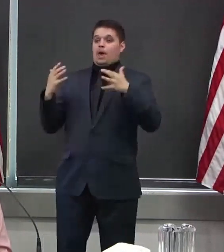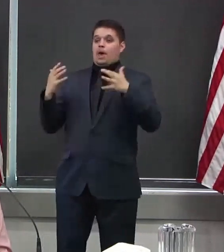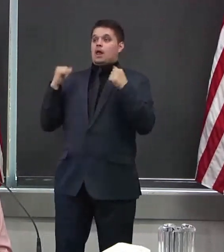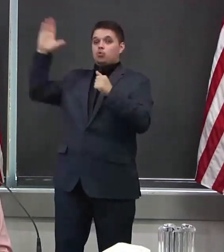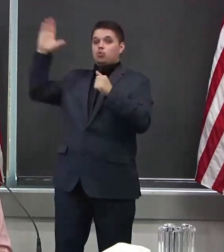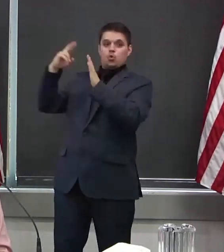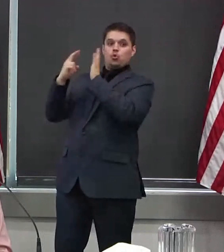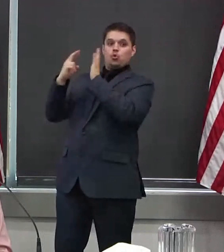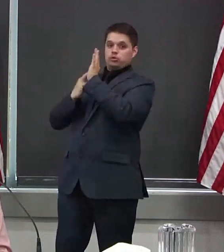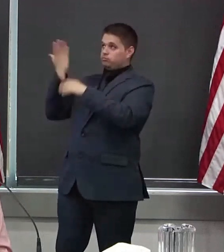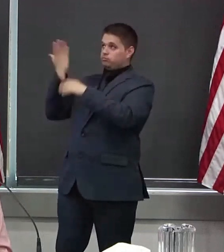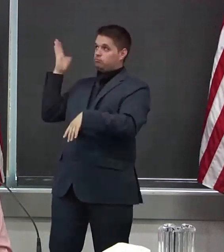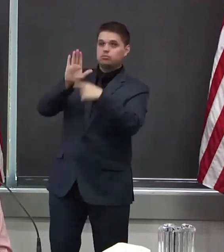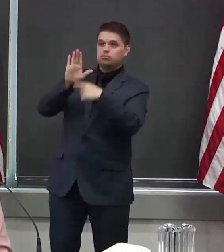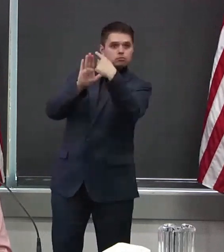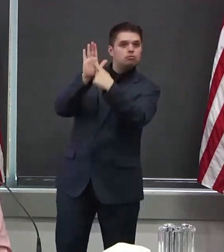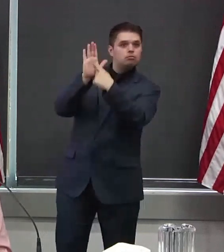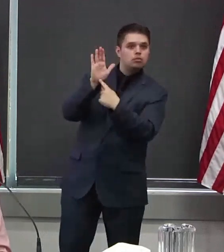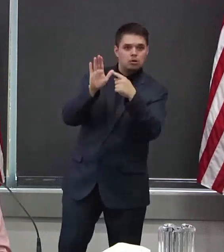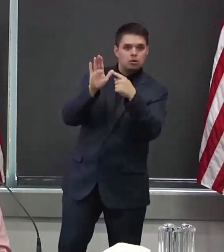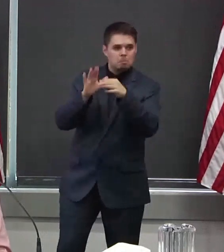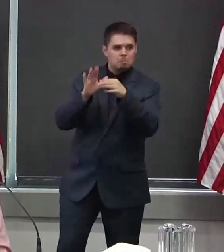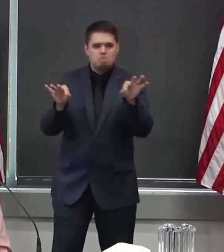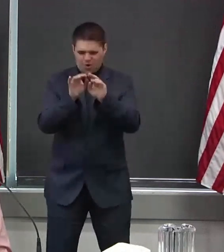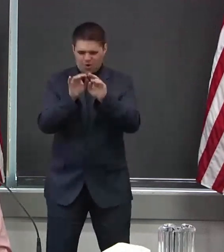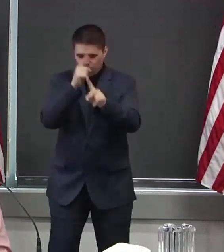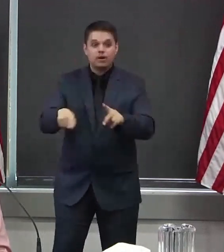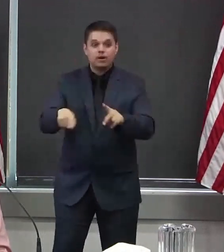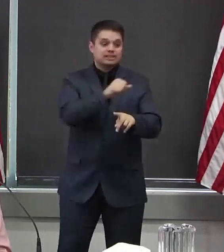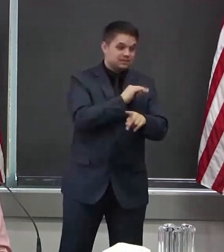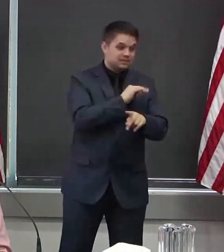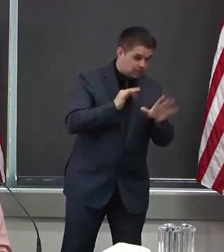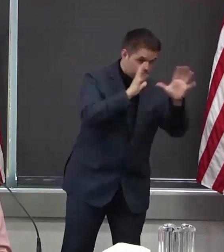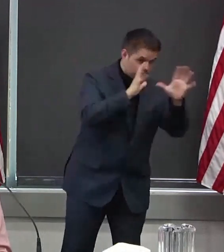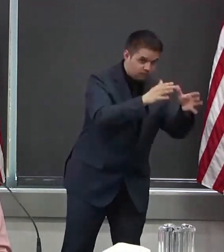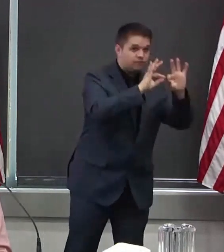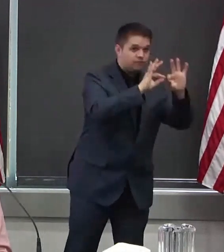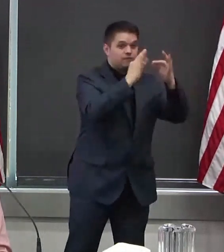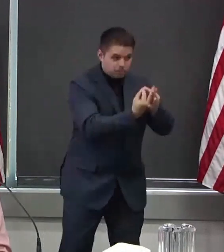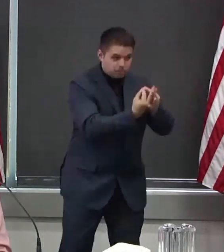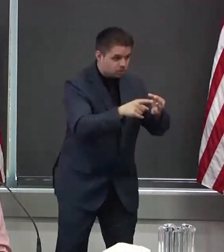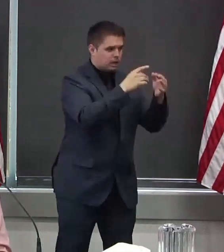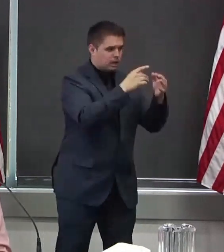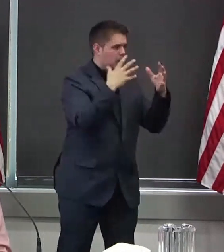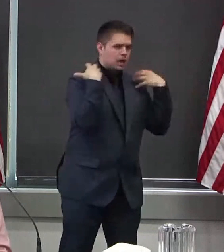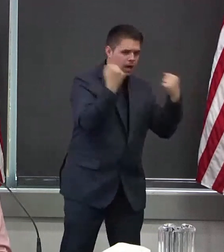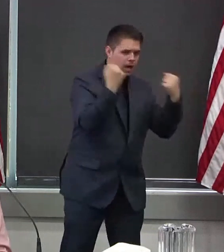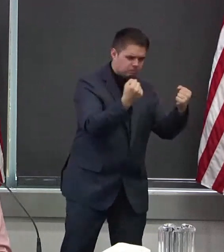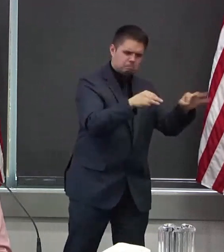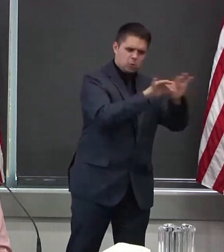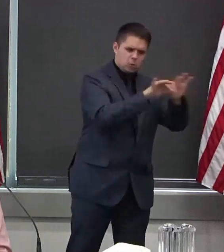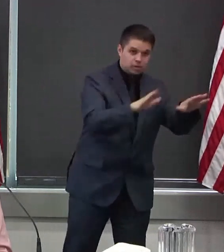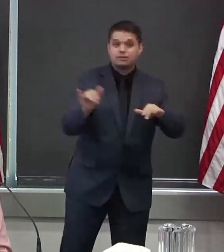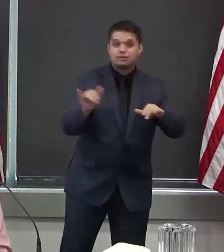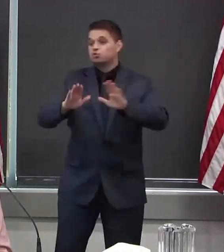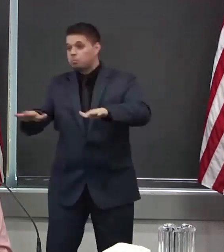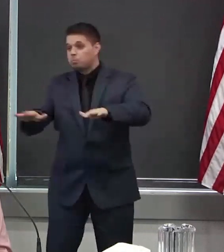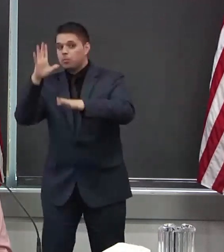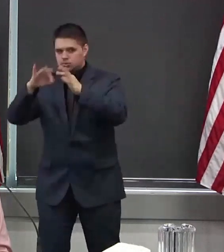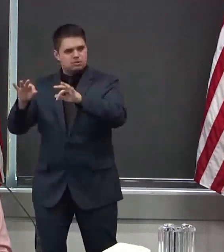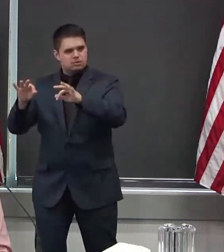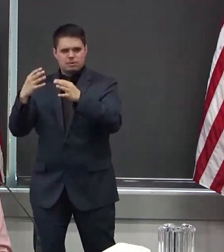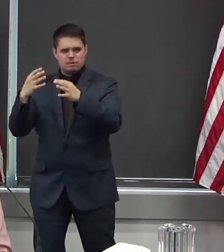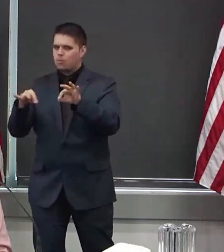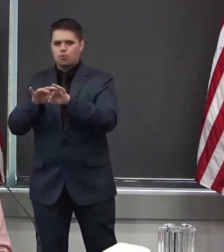safe, and allow schools to operationalize that in the best way that they can. For some schools, that may be a staggered